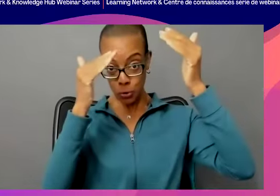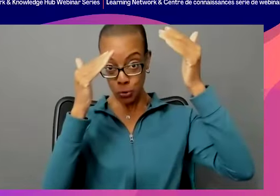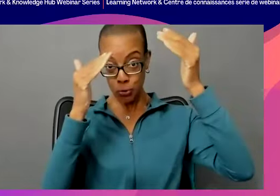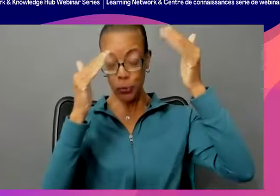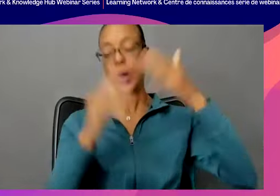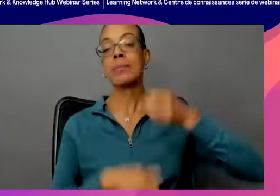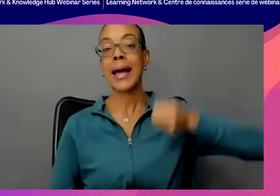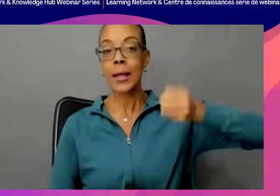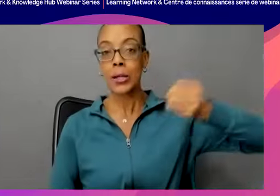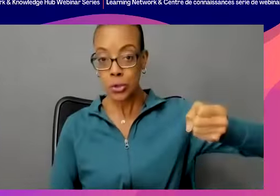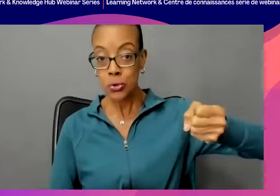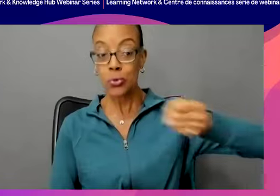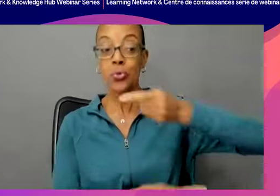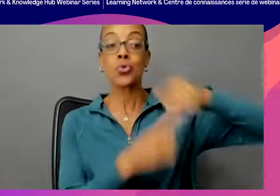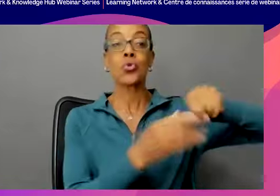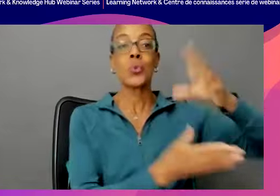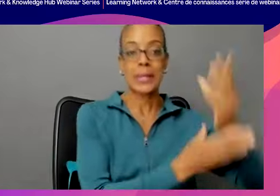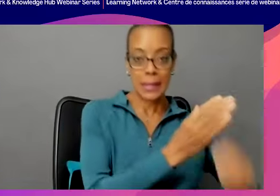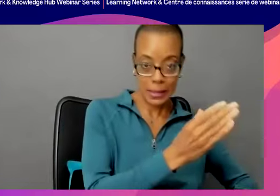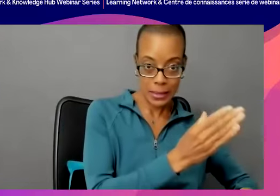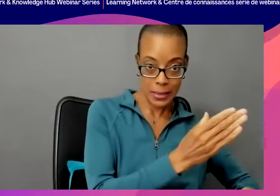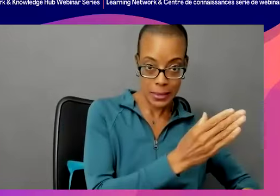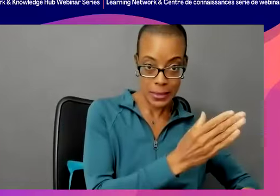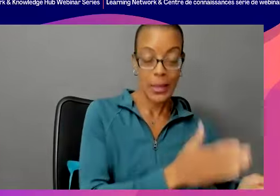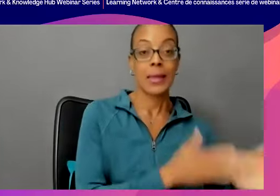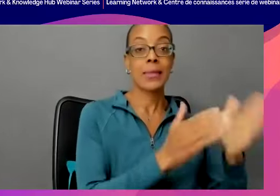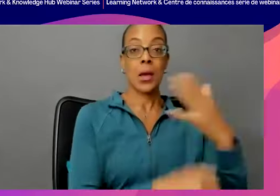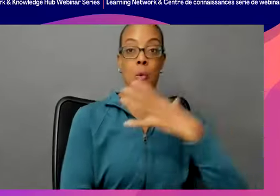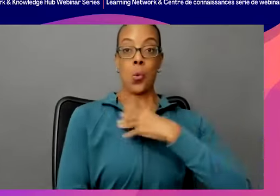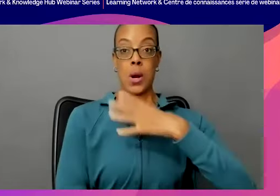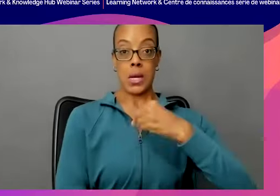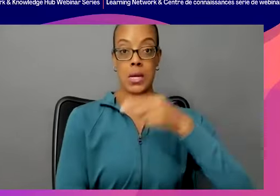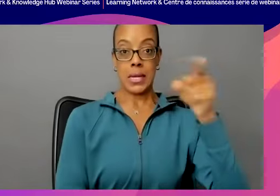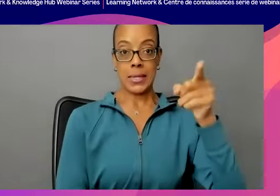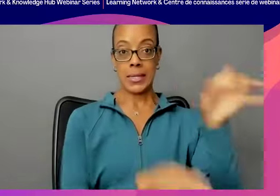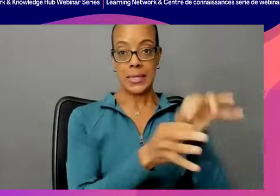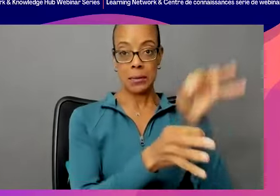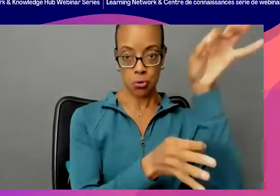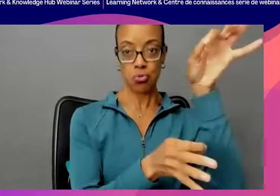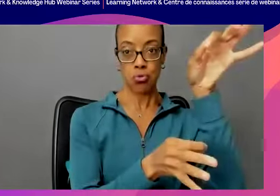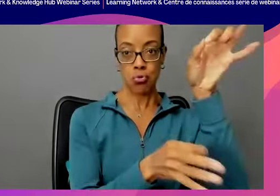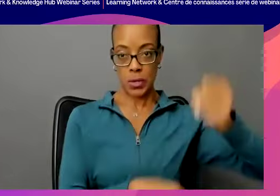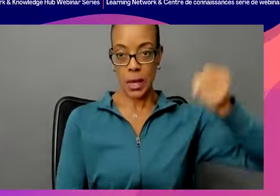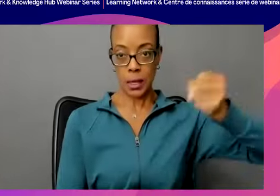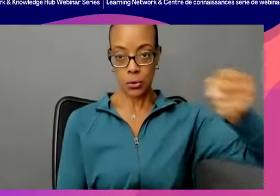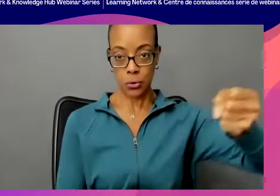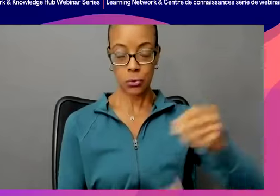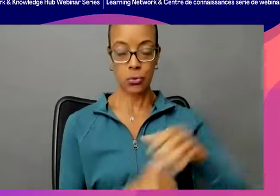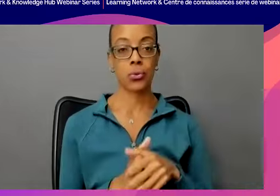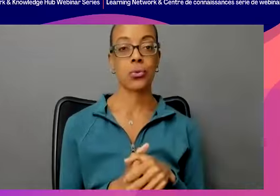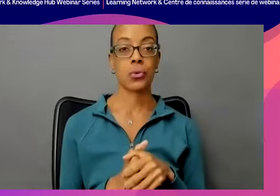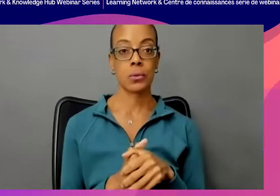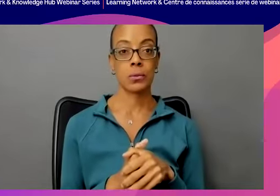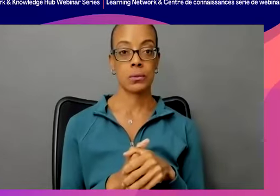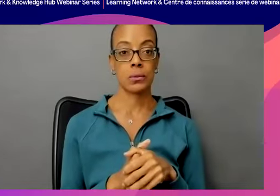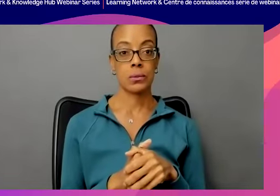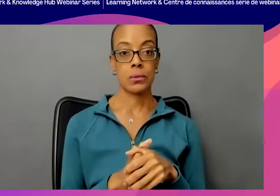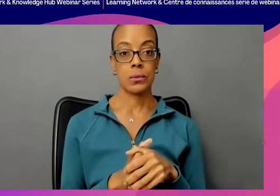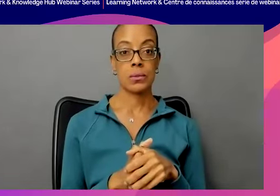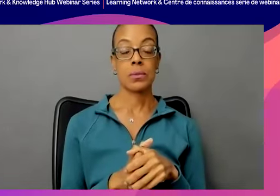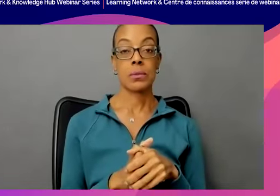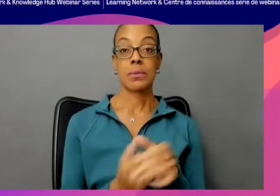then into the white is the spiritual realm, elders and spiritual realm. So everything that we are doing in